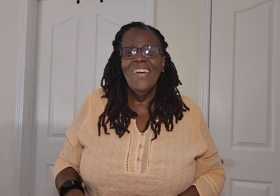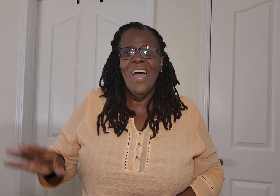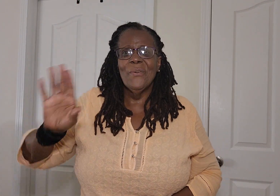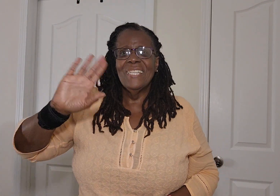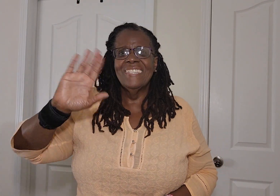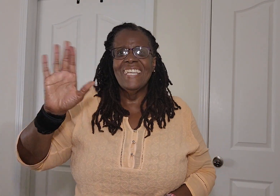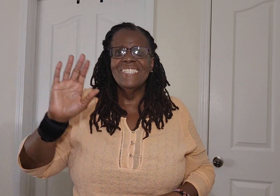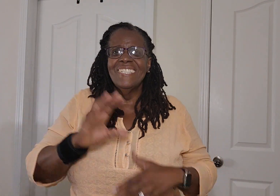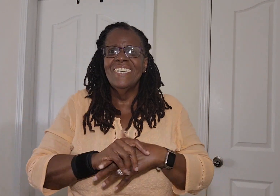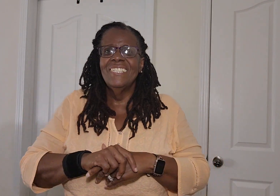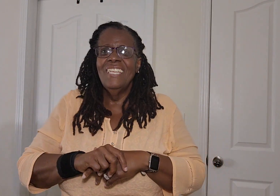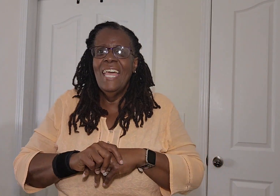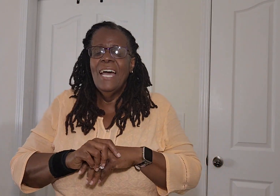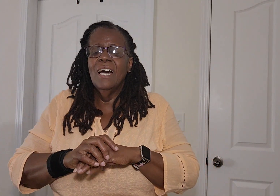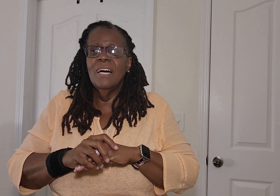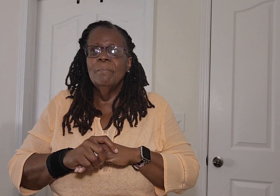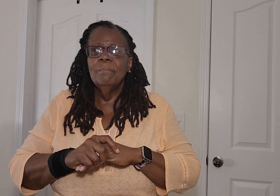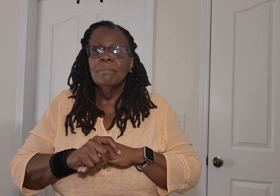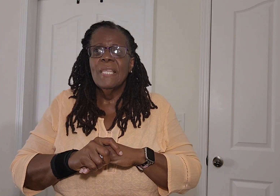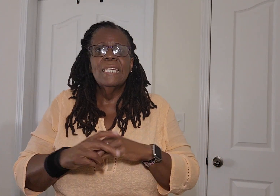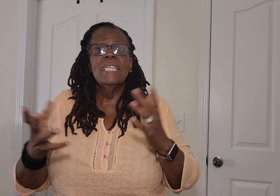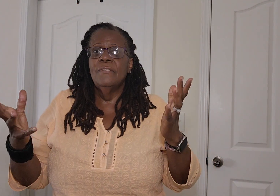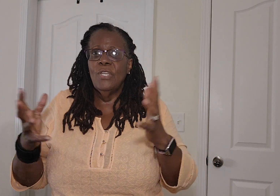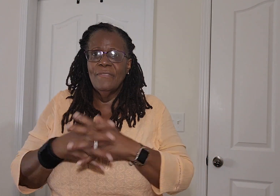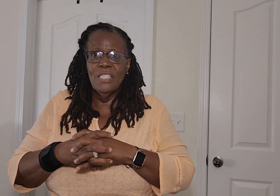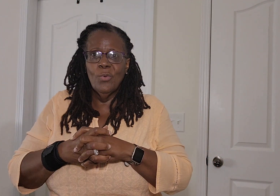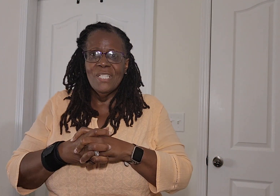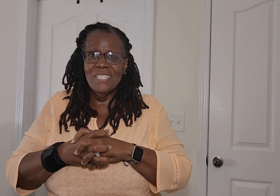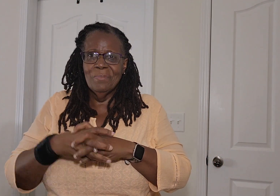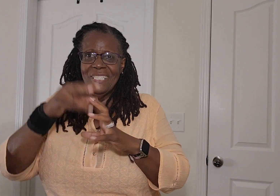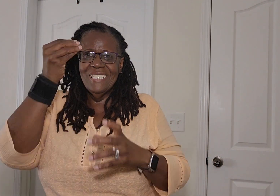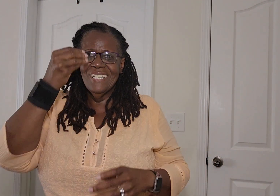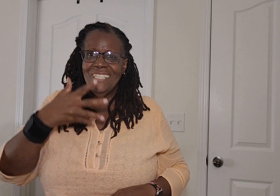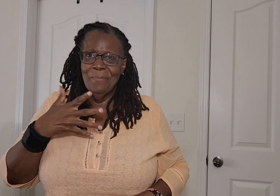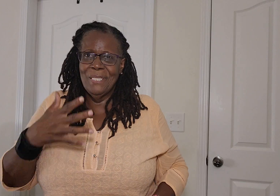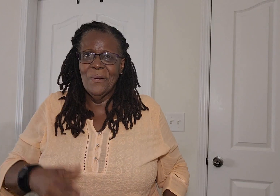All right, thanks again. And again, if you have any questions, please let me know.